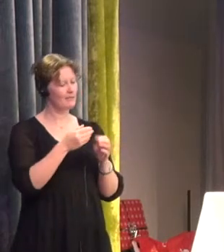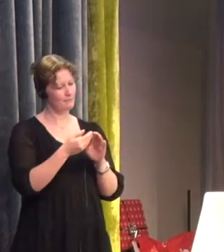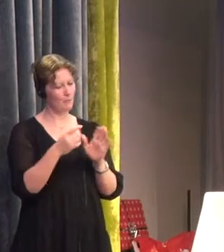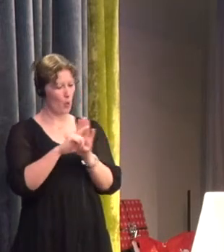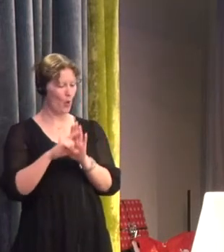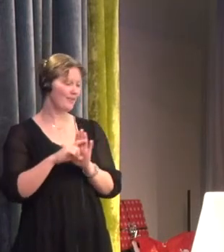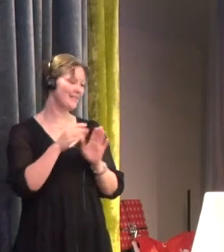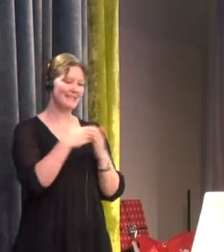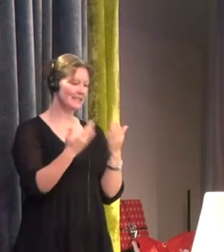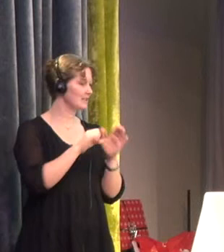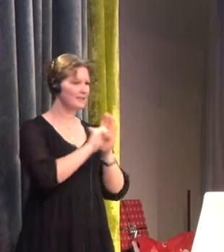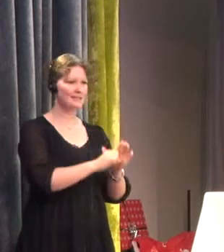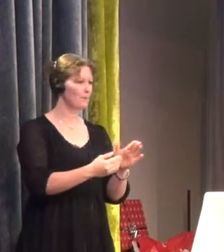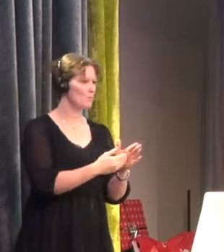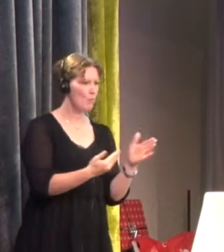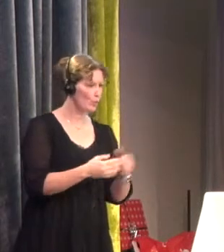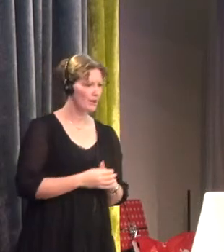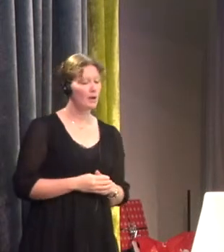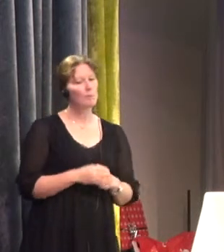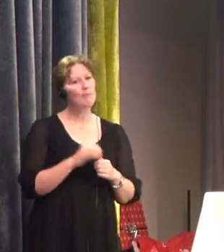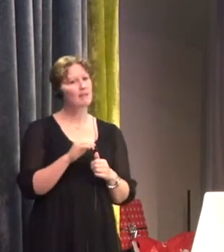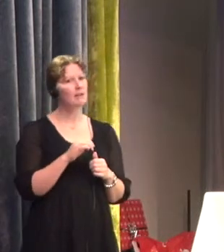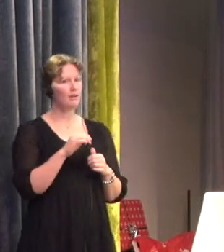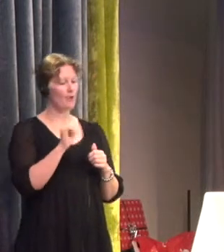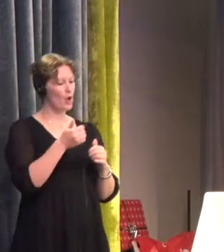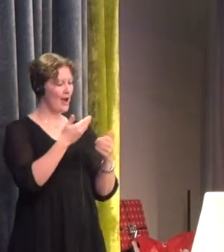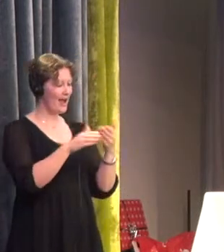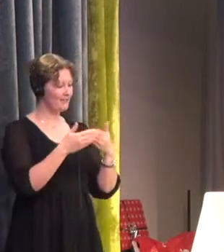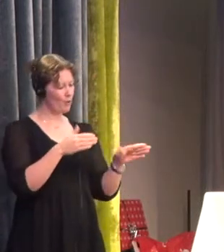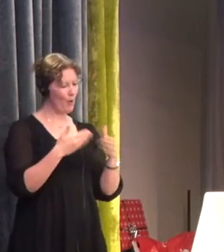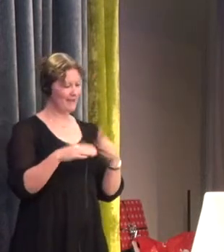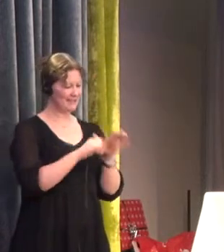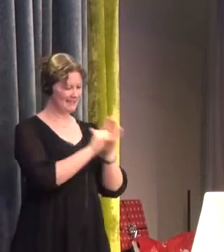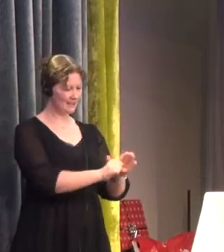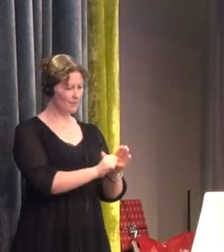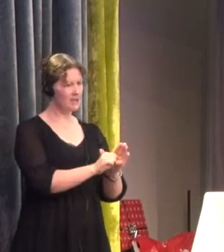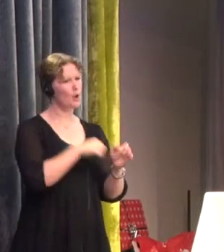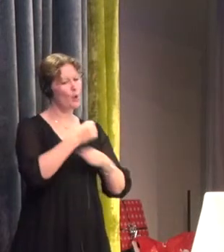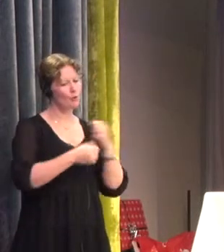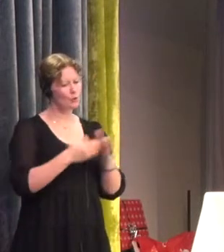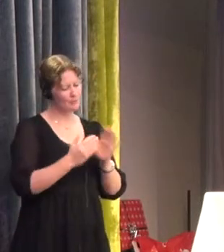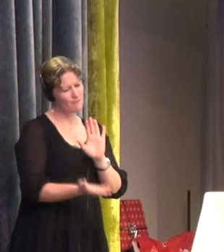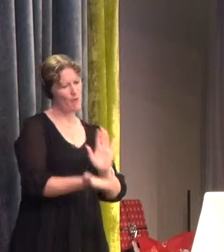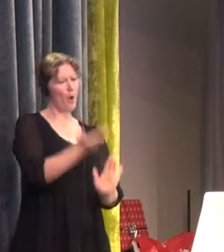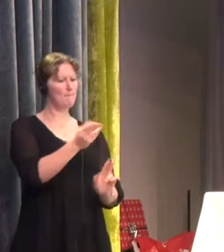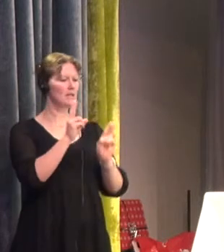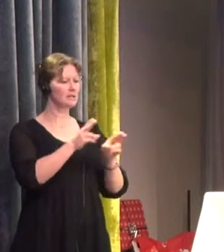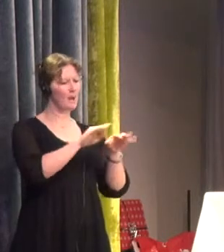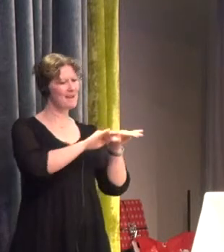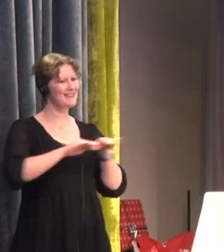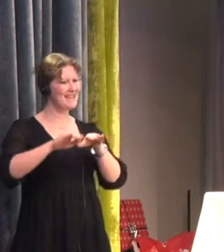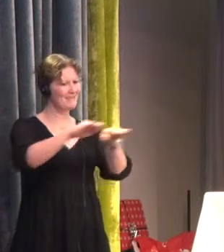in order to properly eliminate discrimination, in order to bring people with disabilities up to an equal level with those of their peers